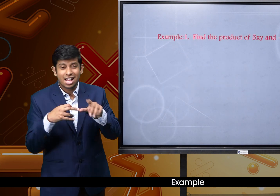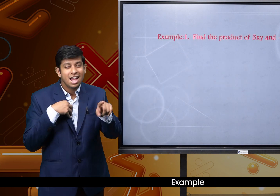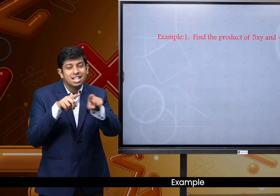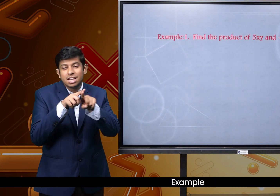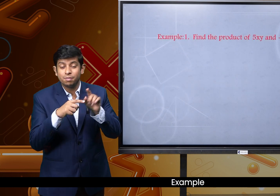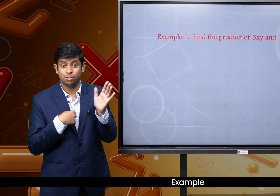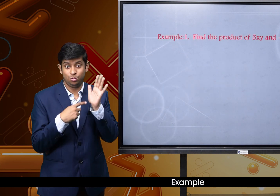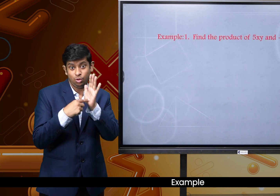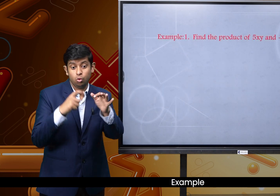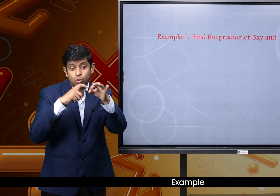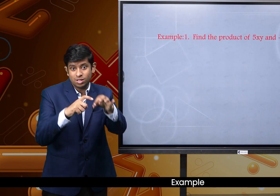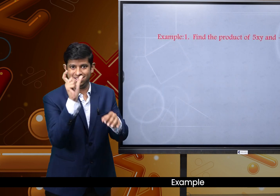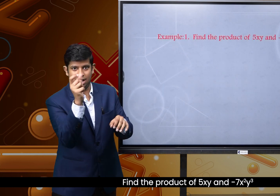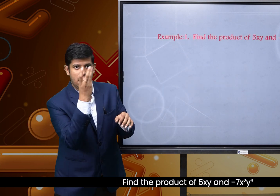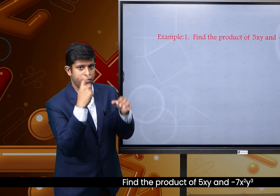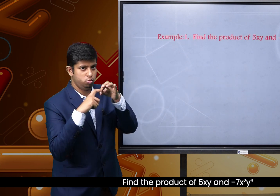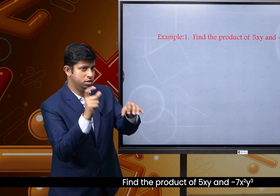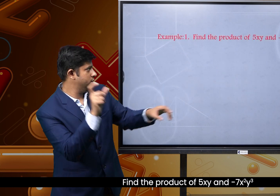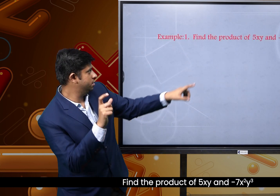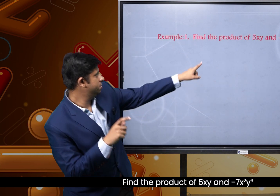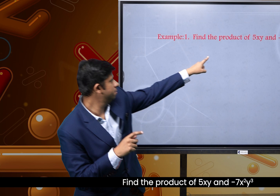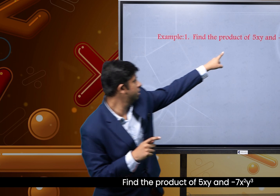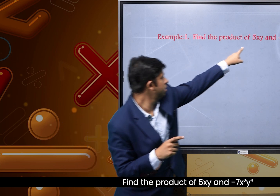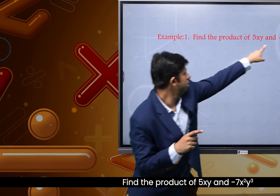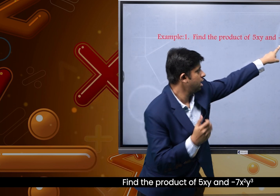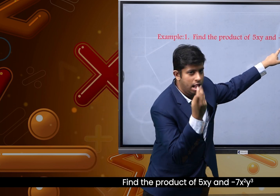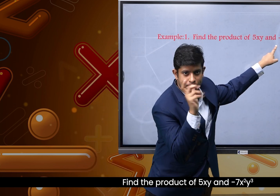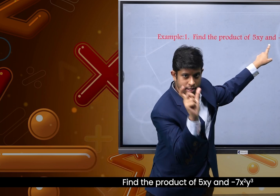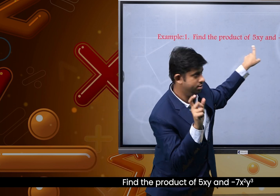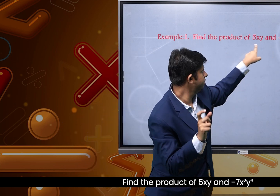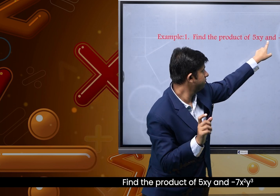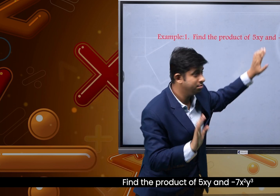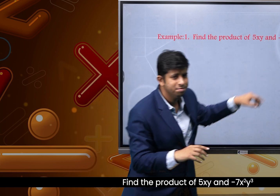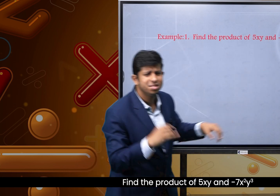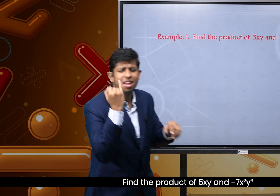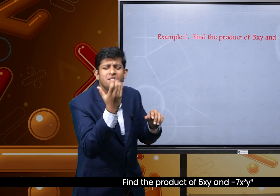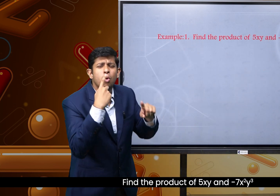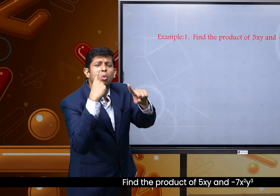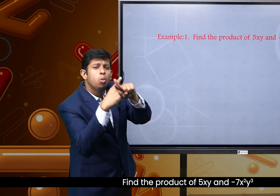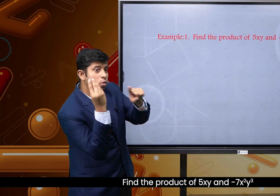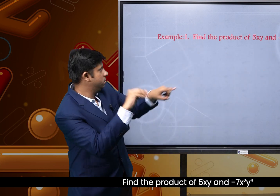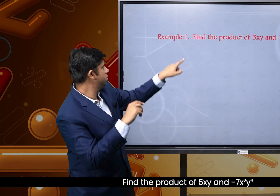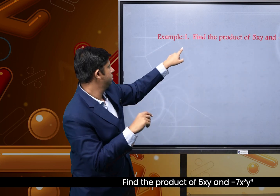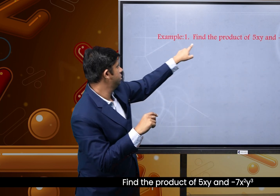Example: find the product of 5xy and minus 7x square y cube.